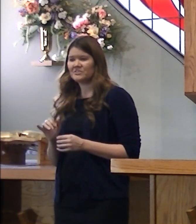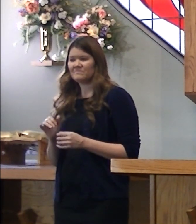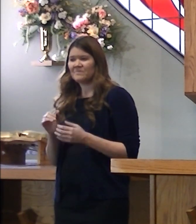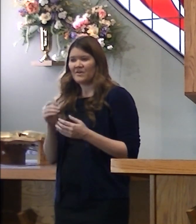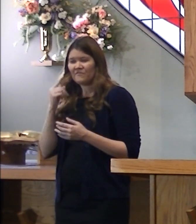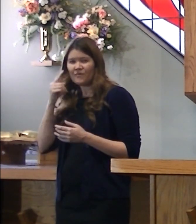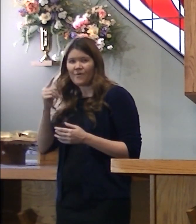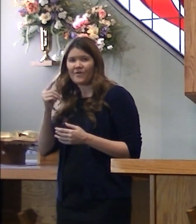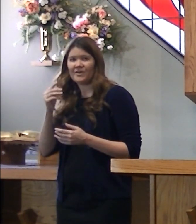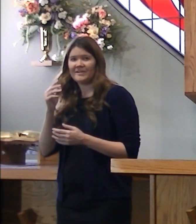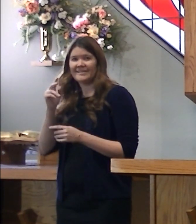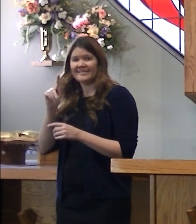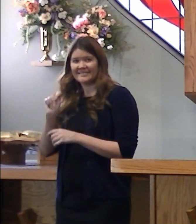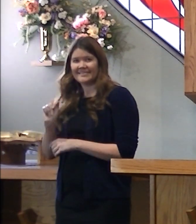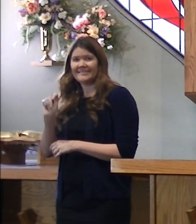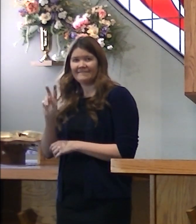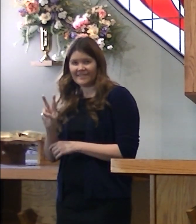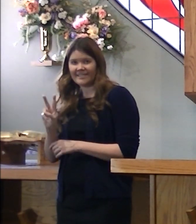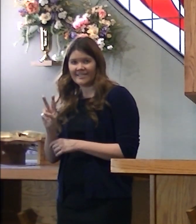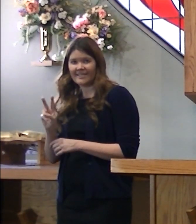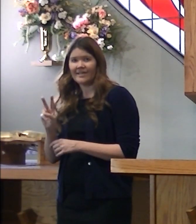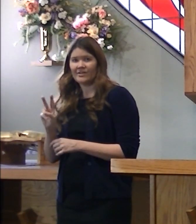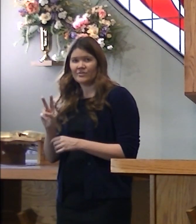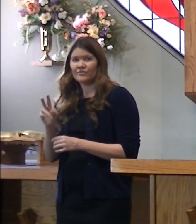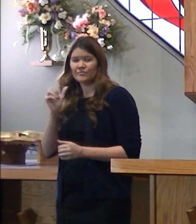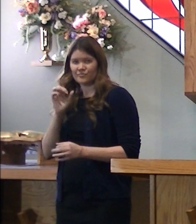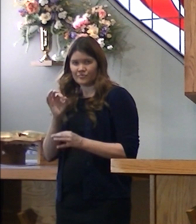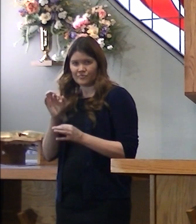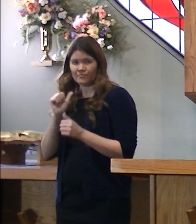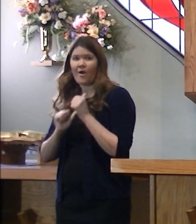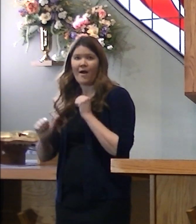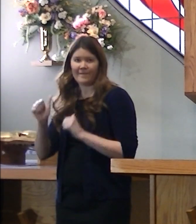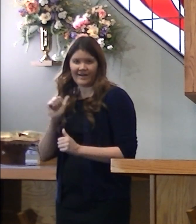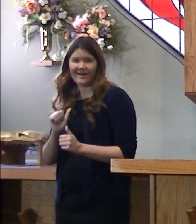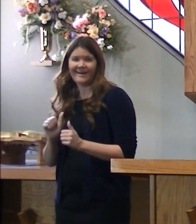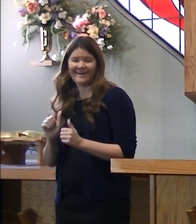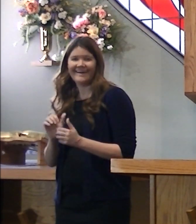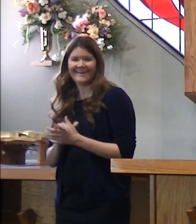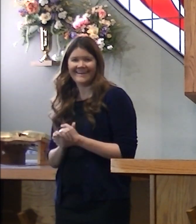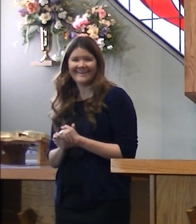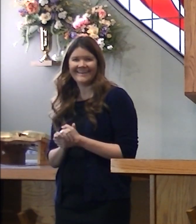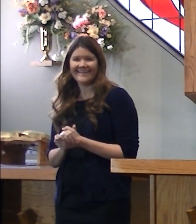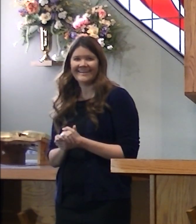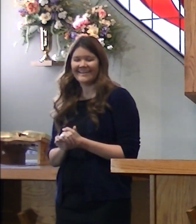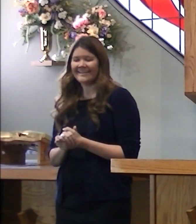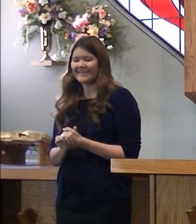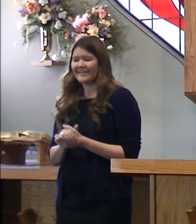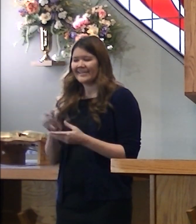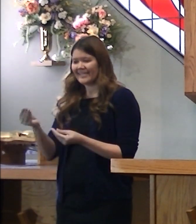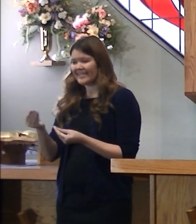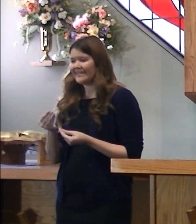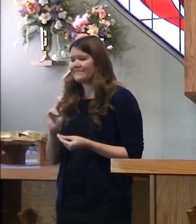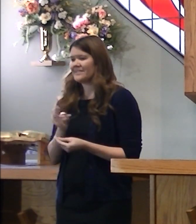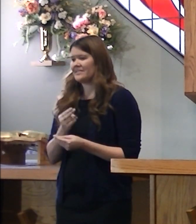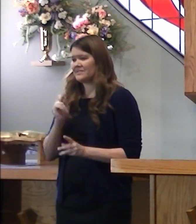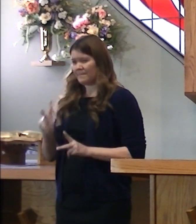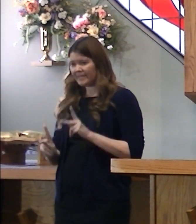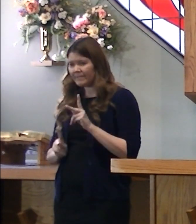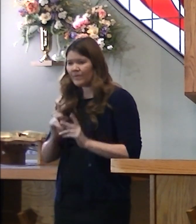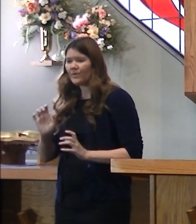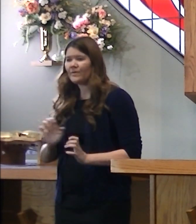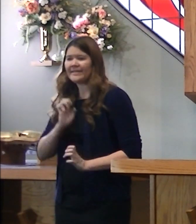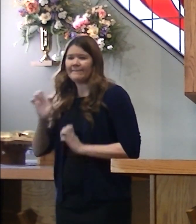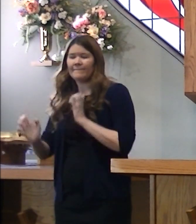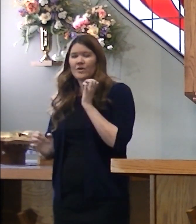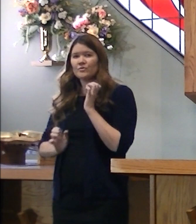be a television courtroom drama. He gives us the people and their emotions. He tells